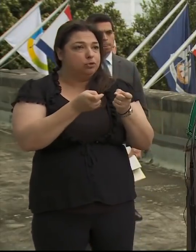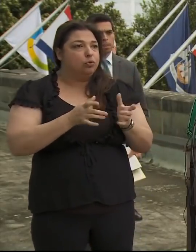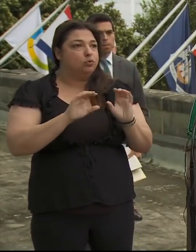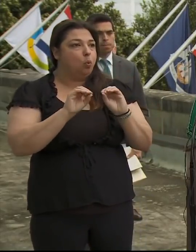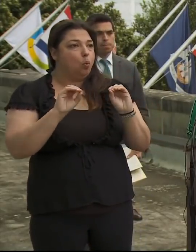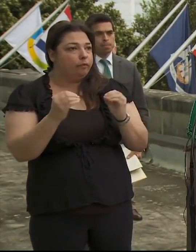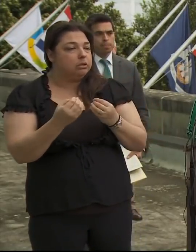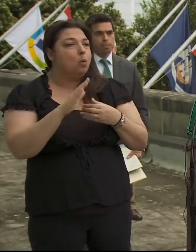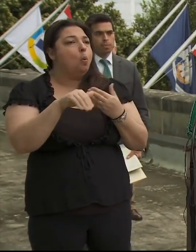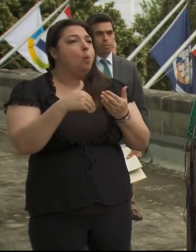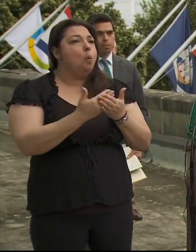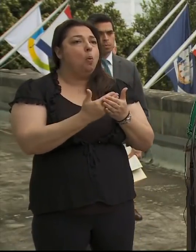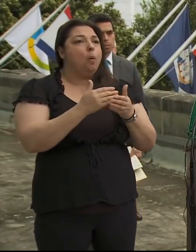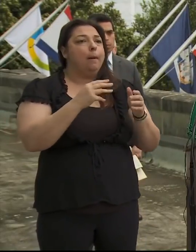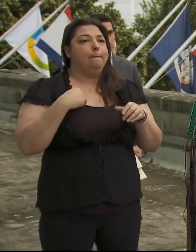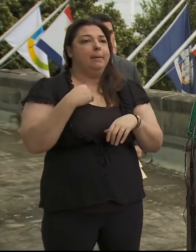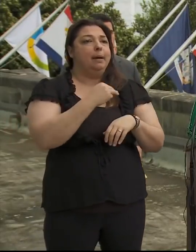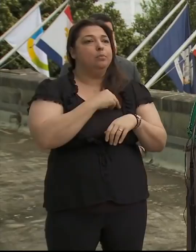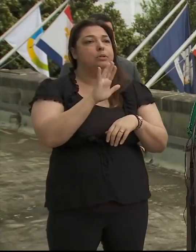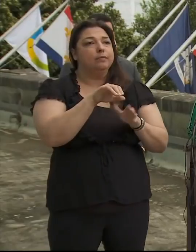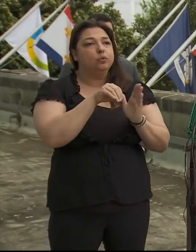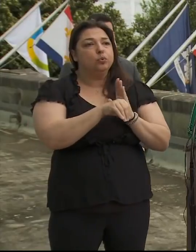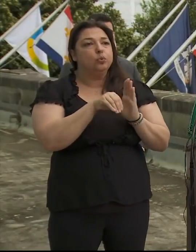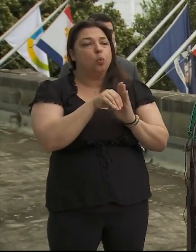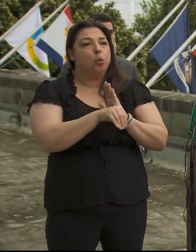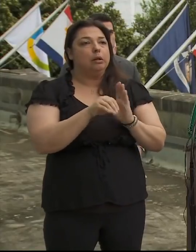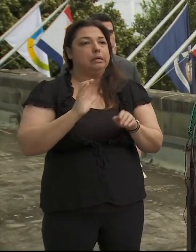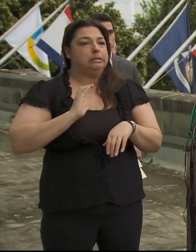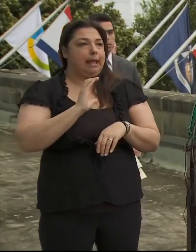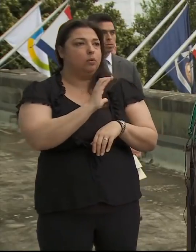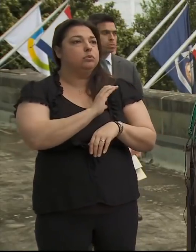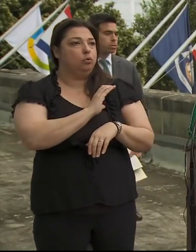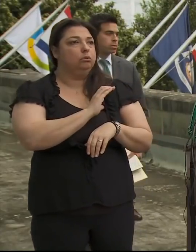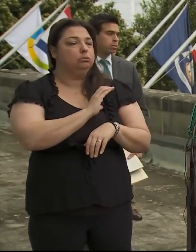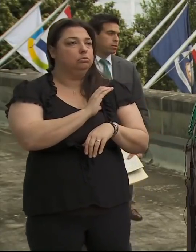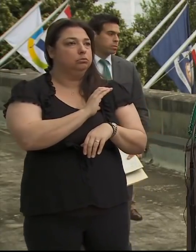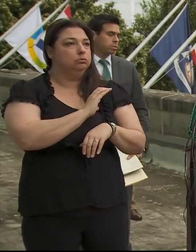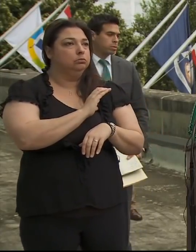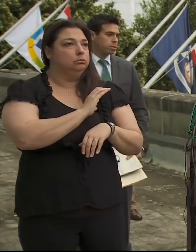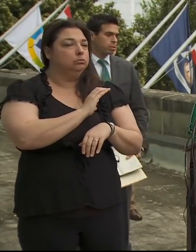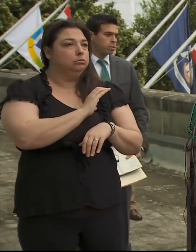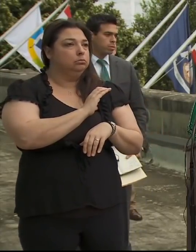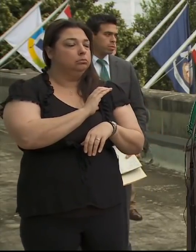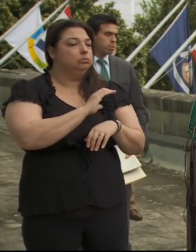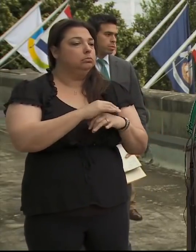administration, and also members of your New Orleans City Council as a body.